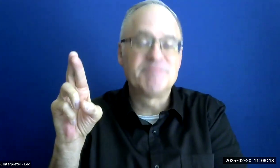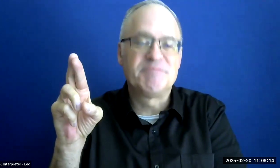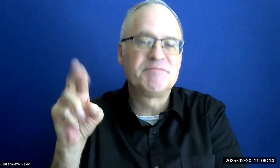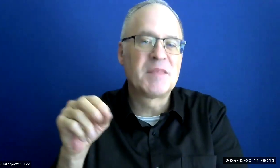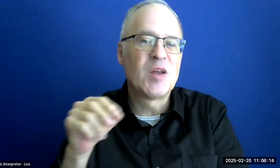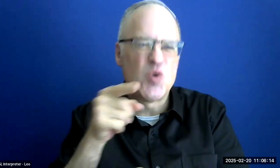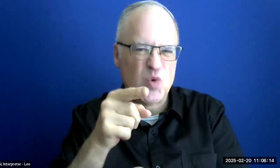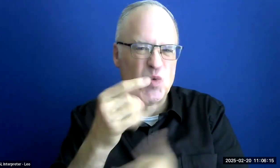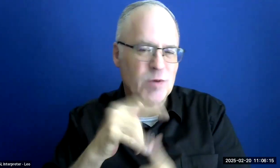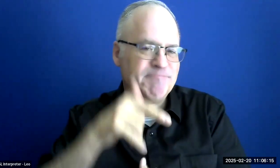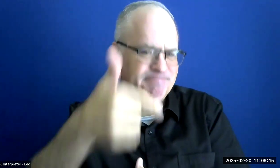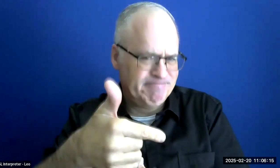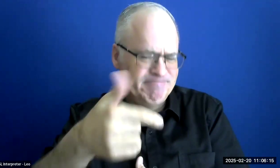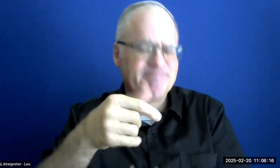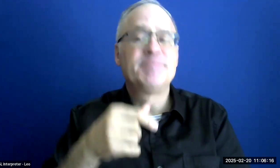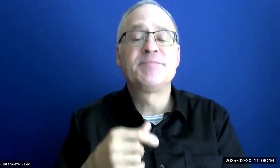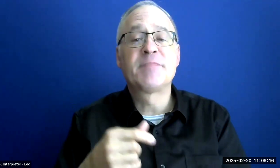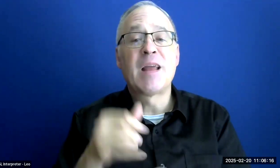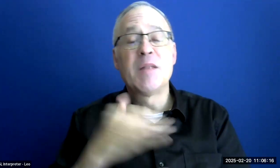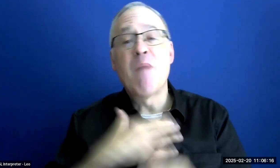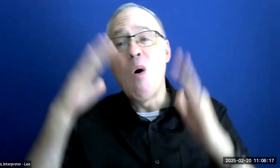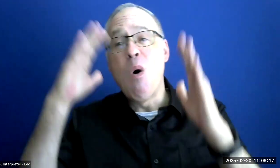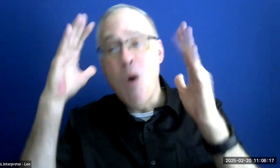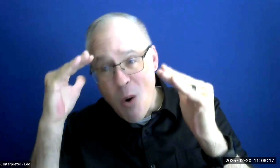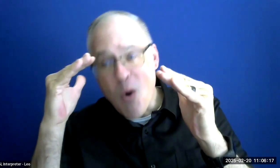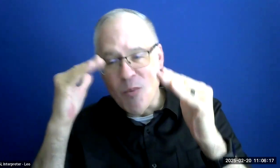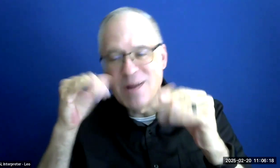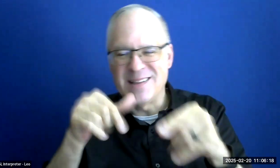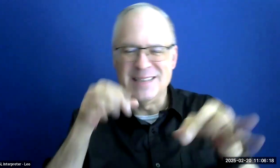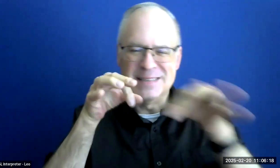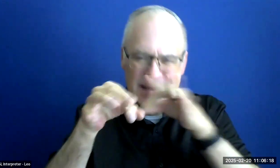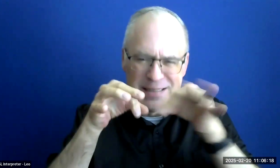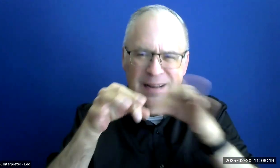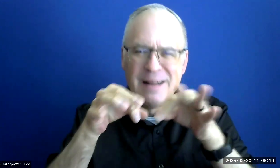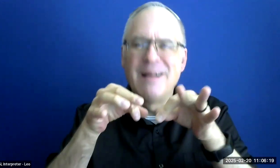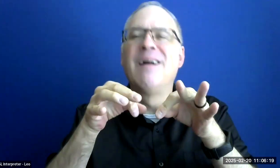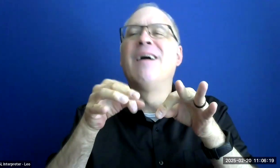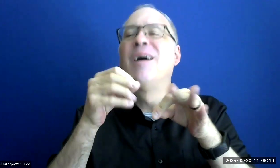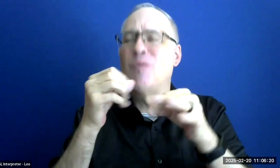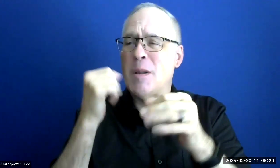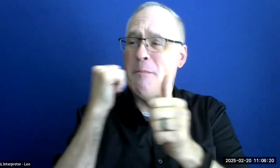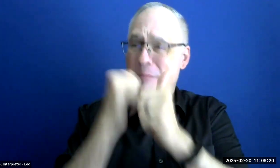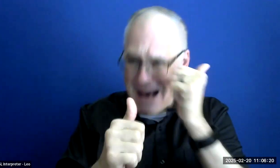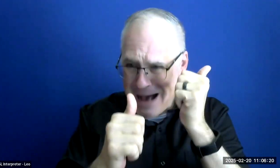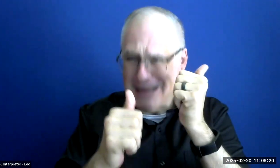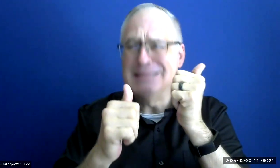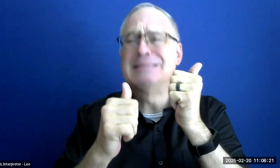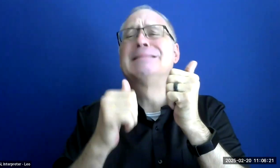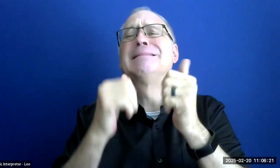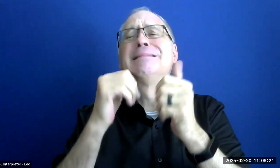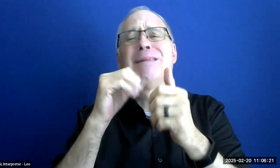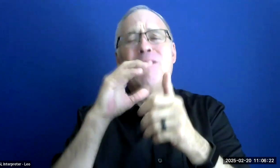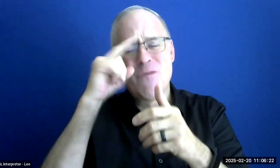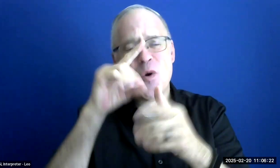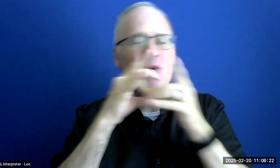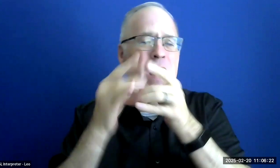United Methodists around the world and in the United States should enough United Methodists everywhere